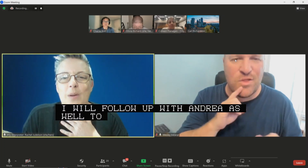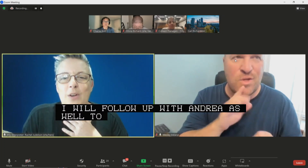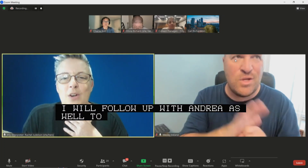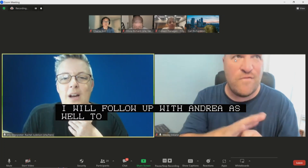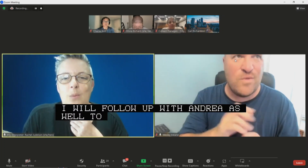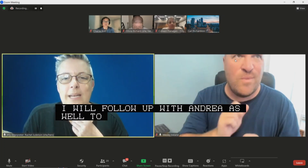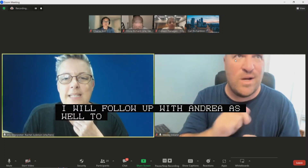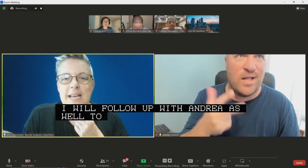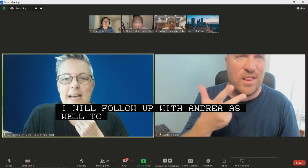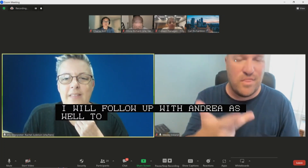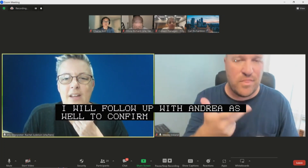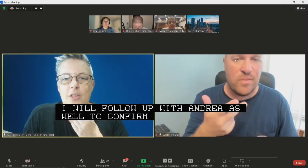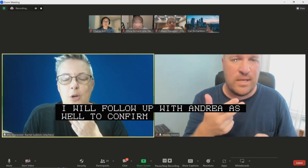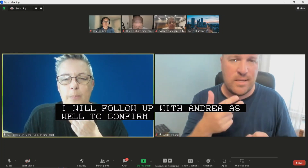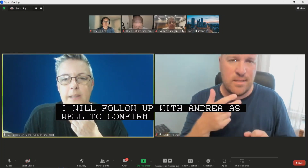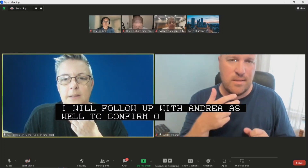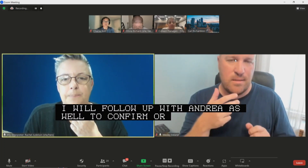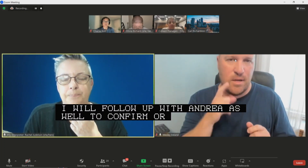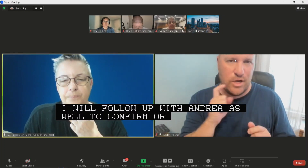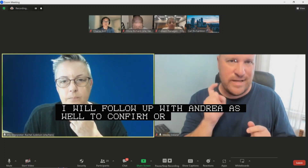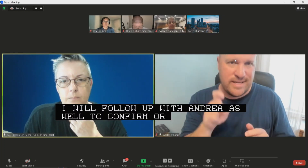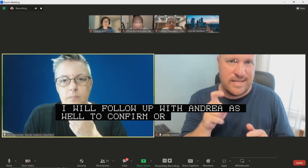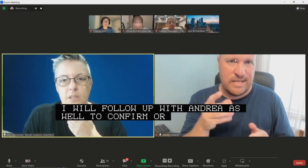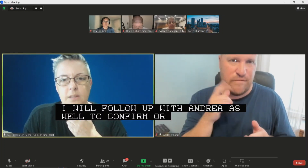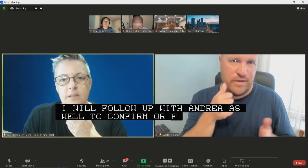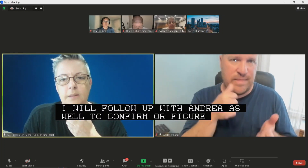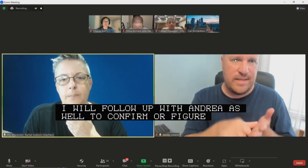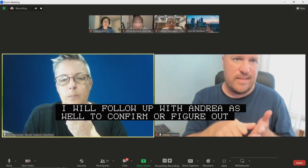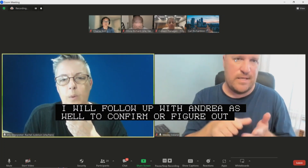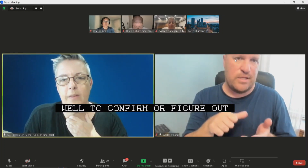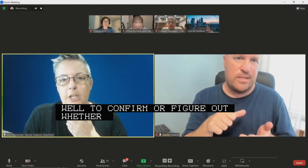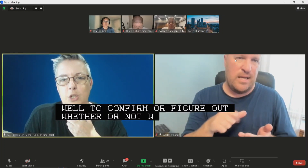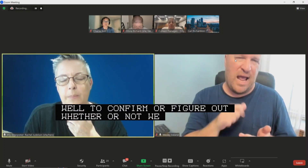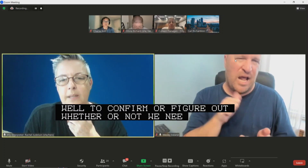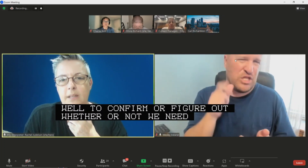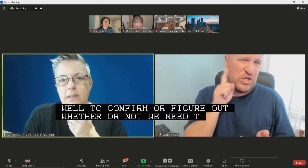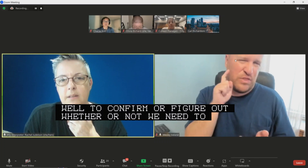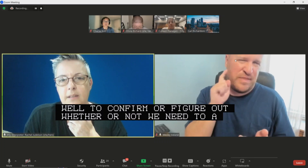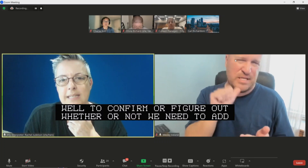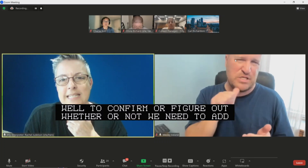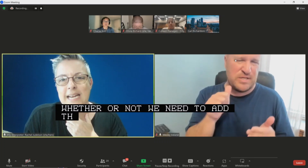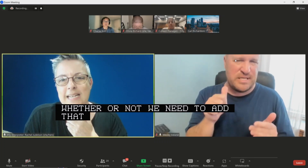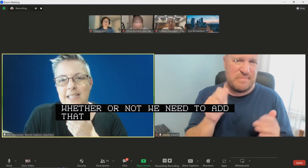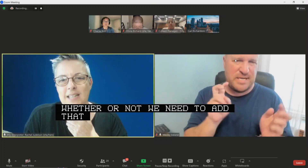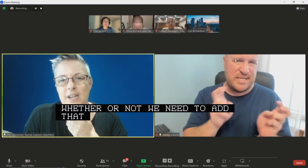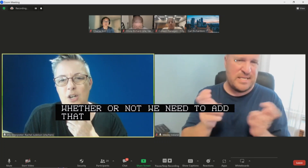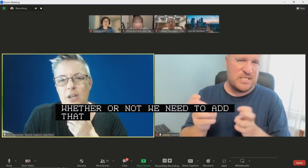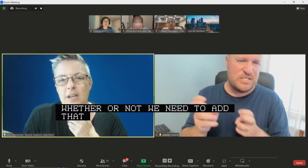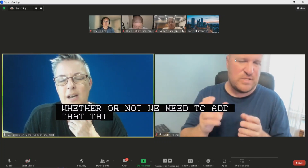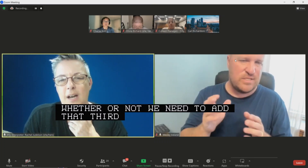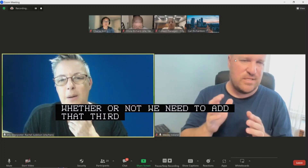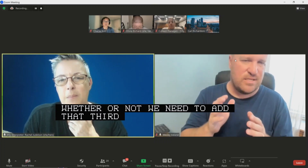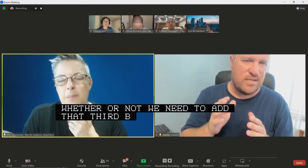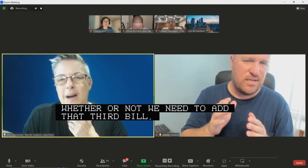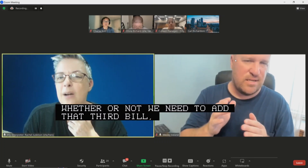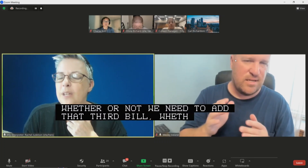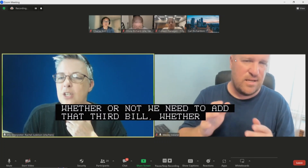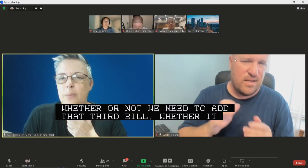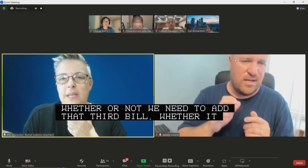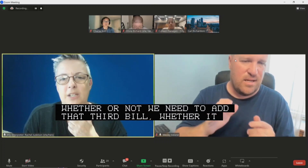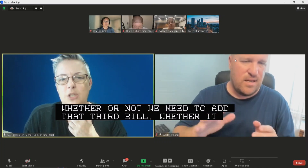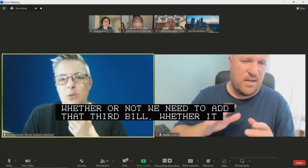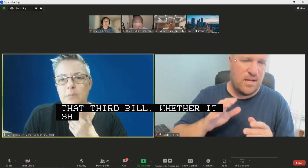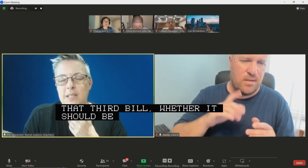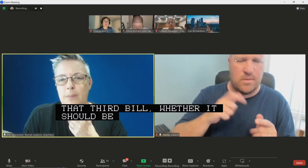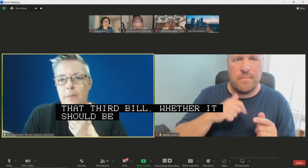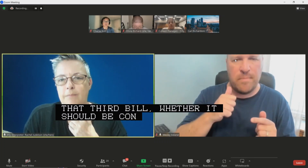to figure out whether or not we need to add that third bill, whether it should be contained in the letter. I don't think